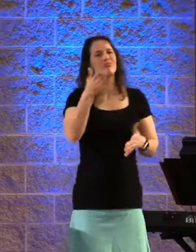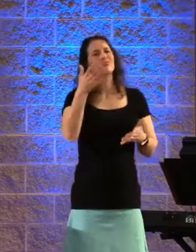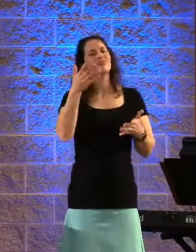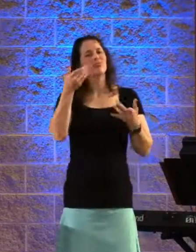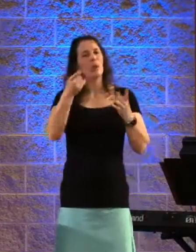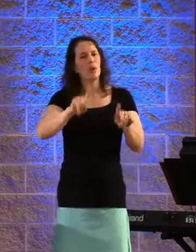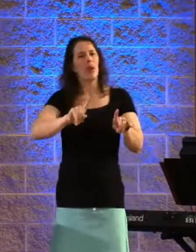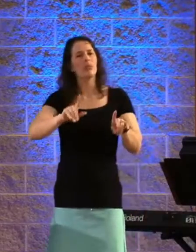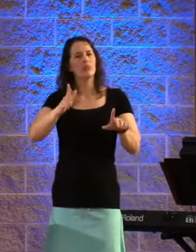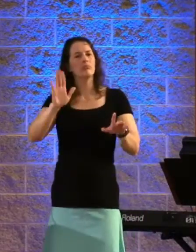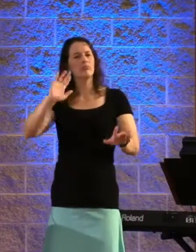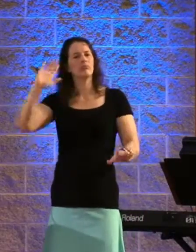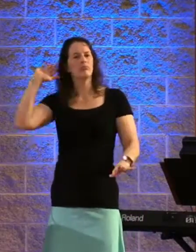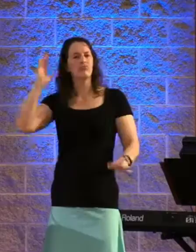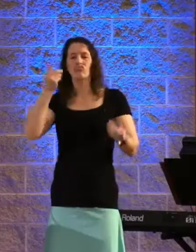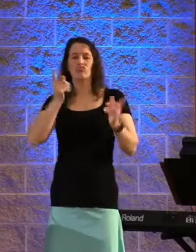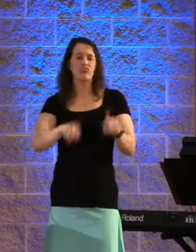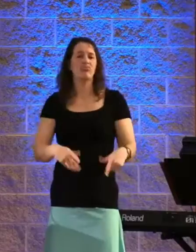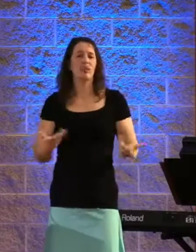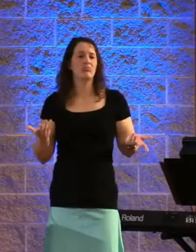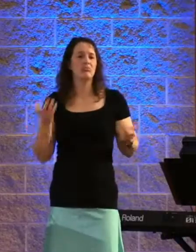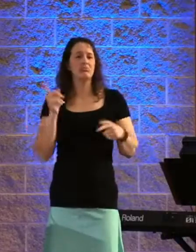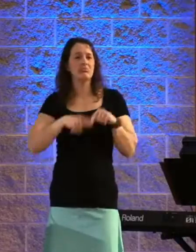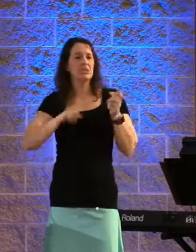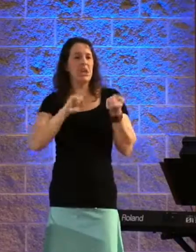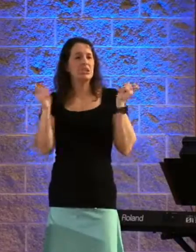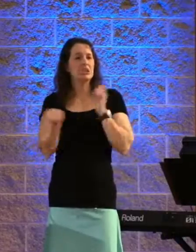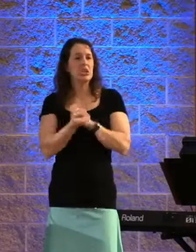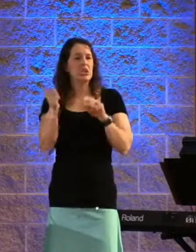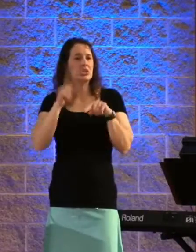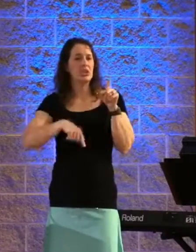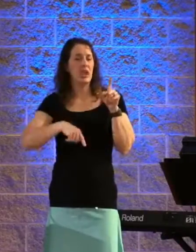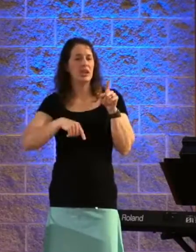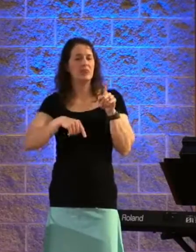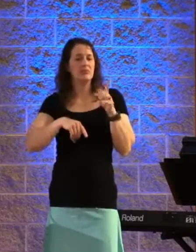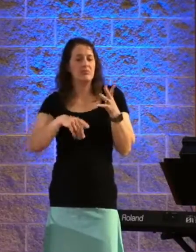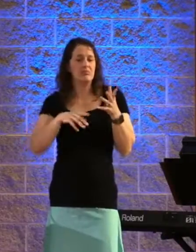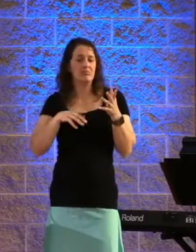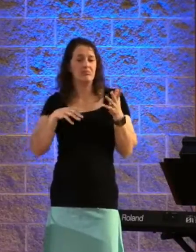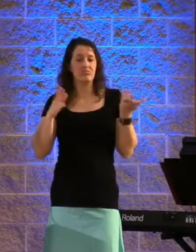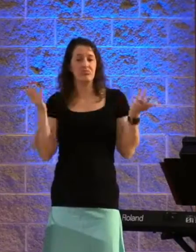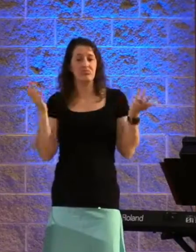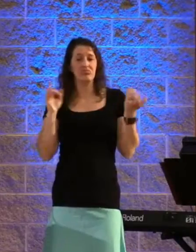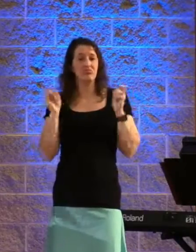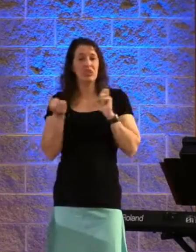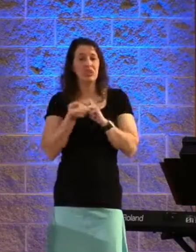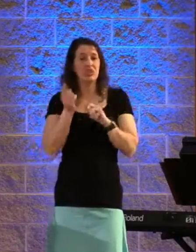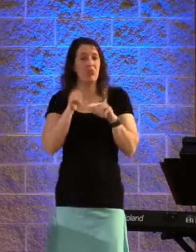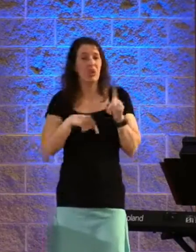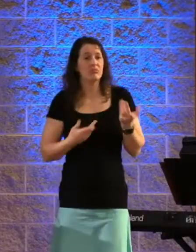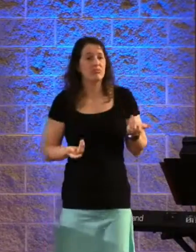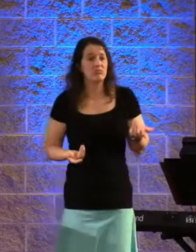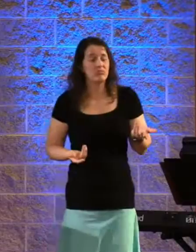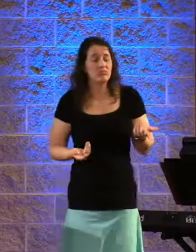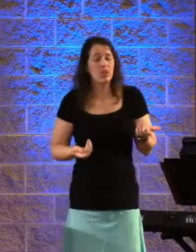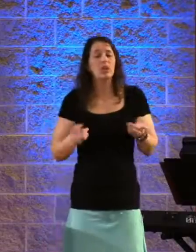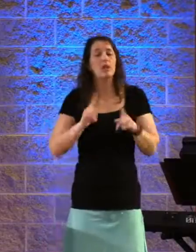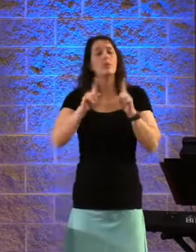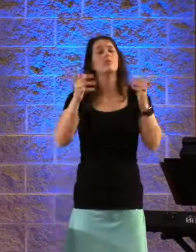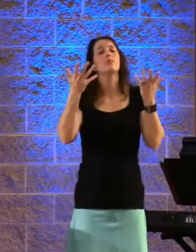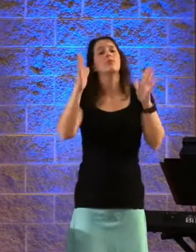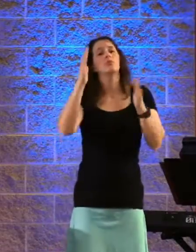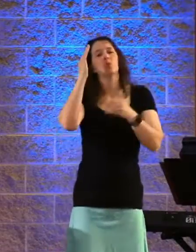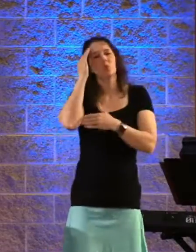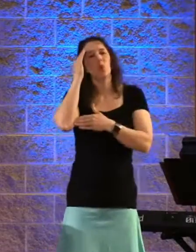then happened. And you can't undo what was done. That water's gone under the bridge. But I know this from